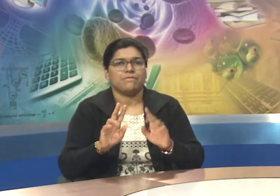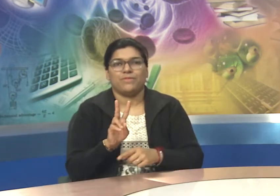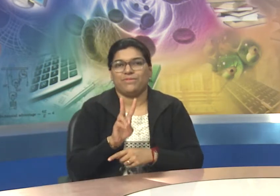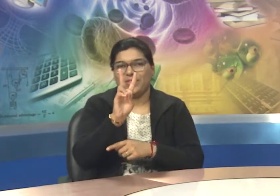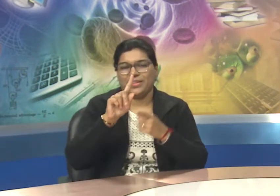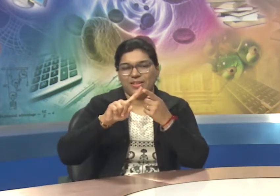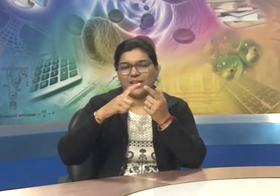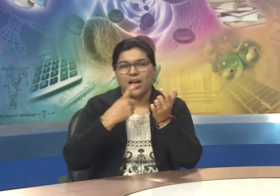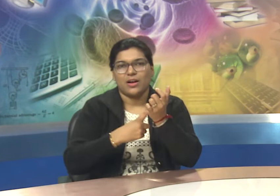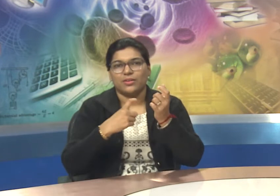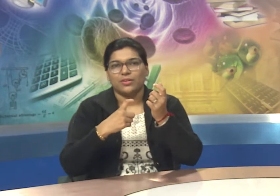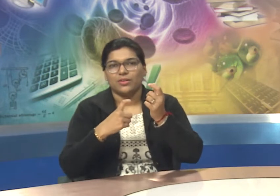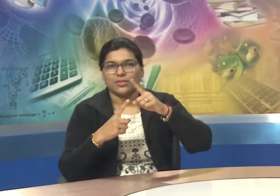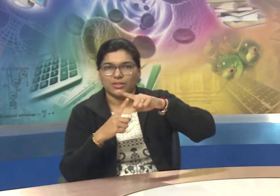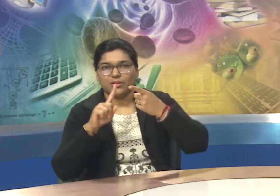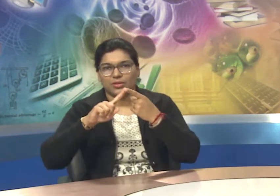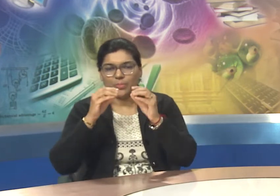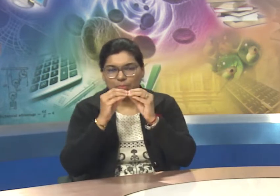backboned animals.